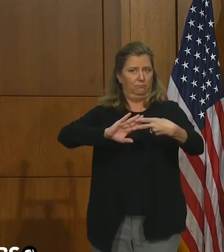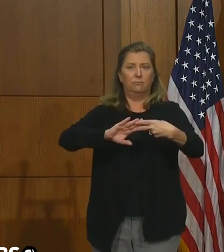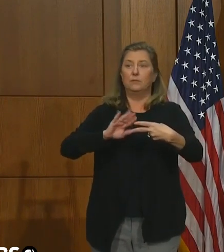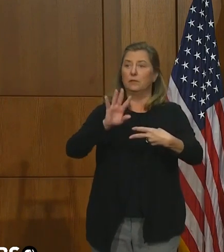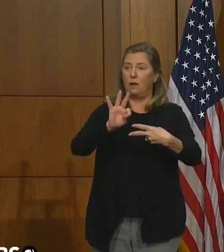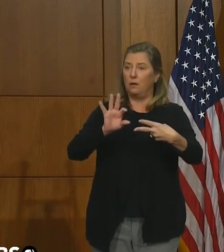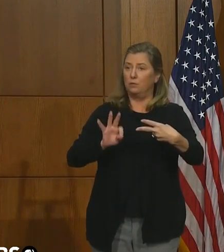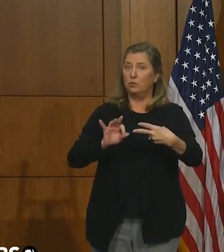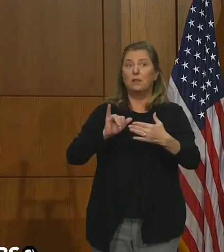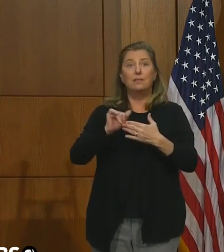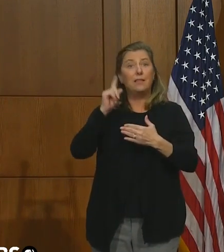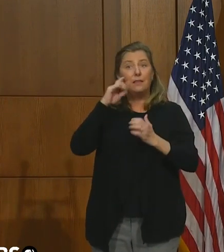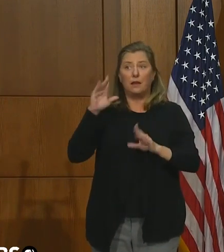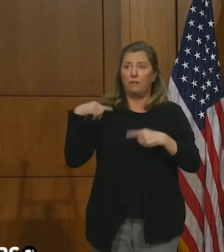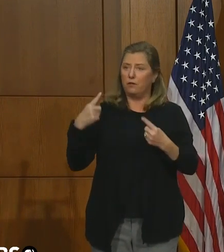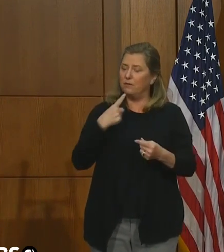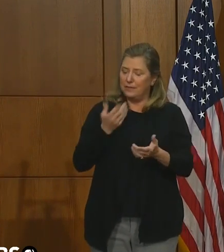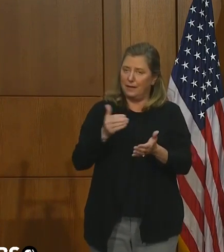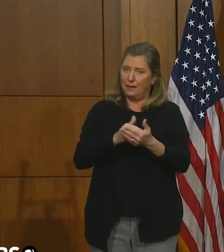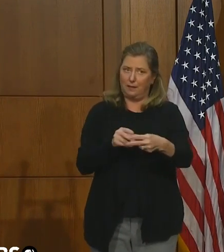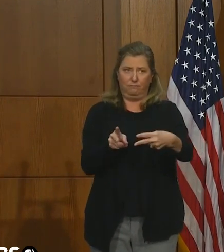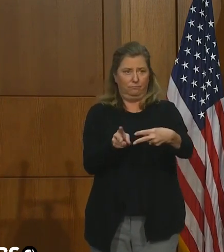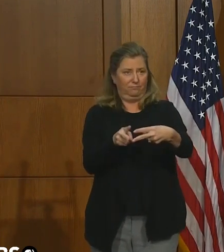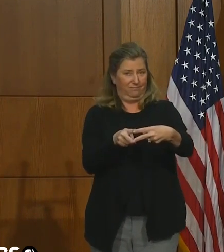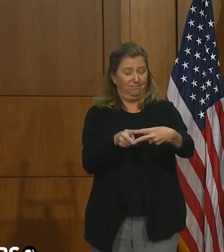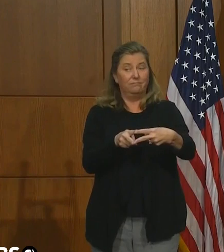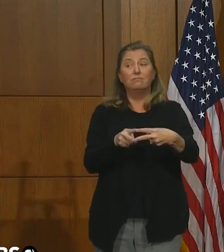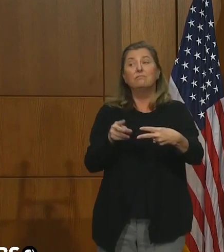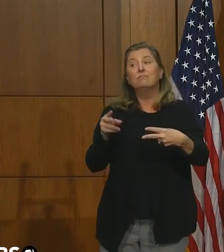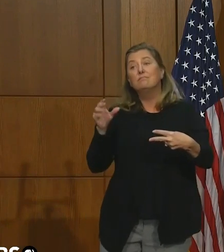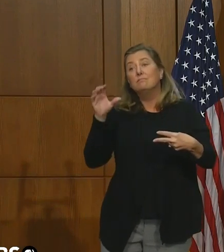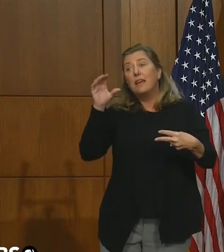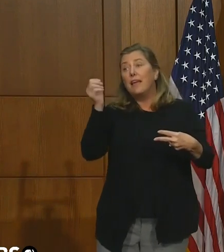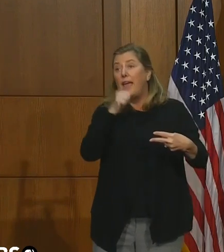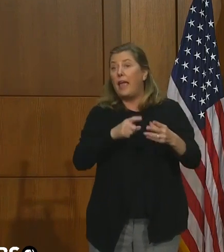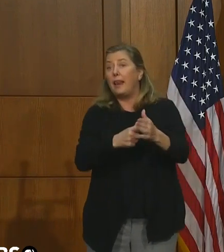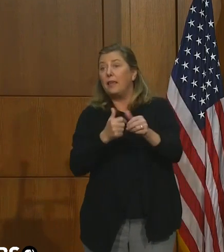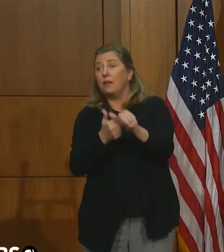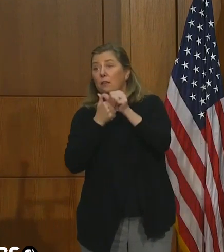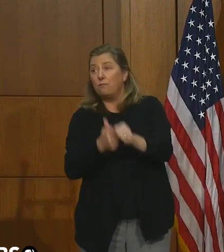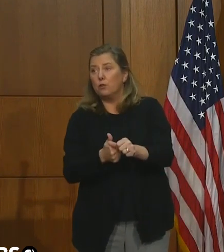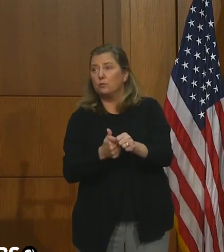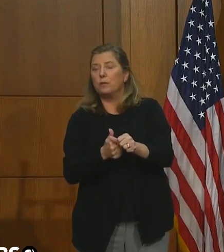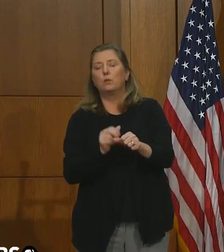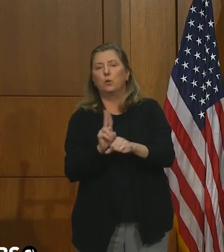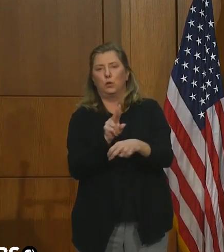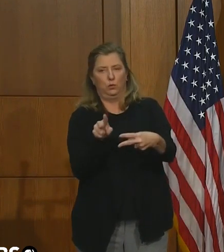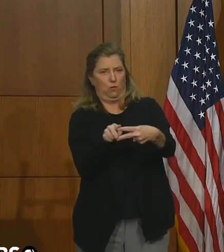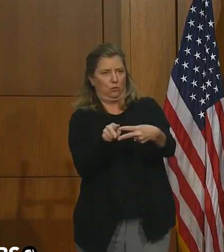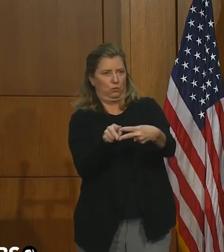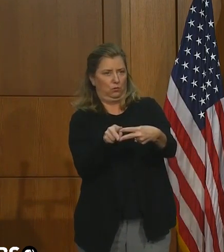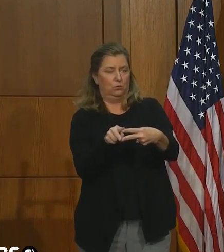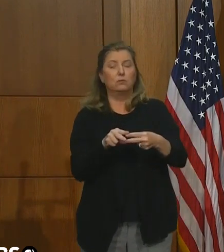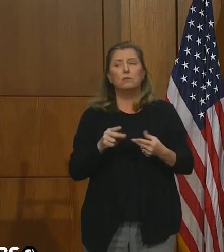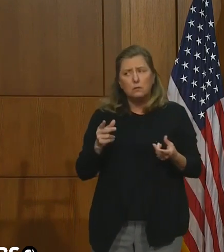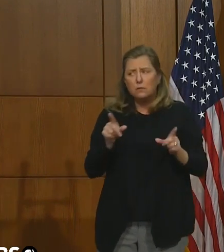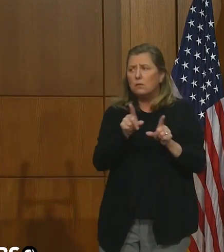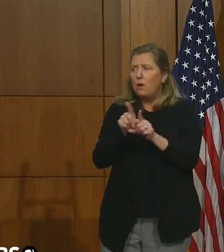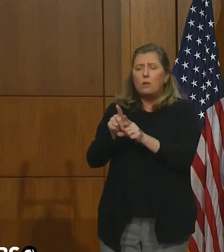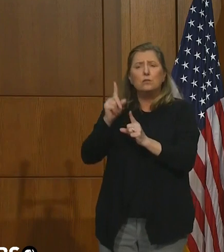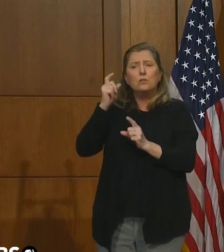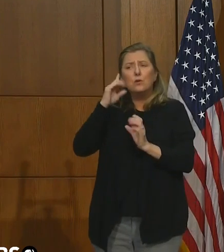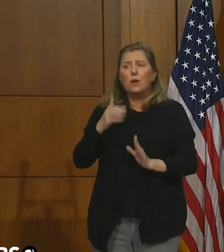the governor has repeatedly stated he expects any enforcement to take place. But even then, the governor has stated